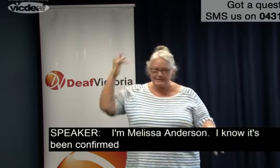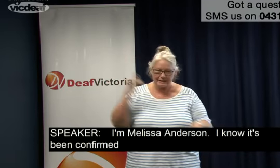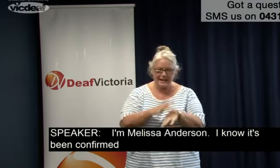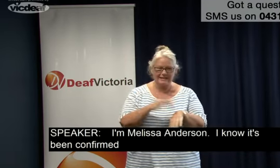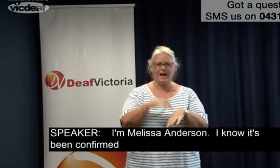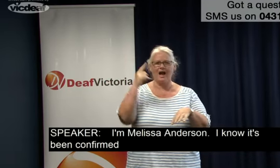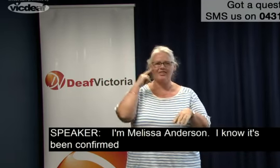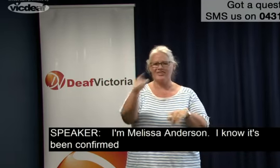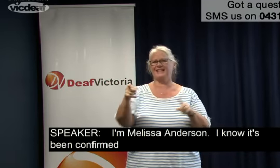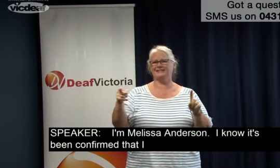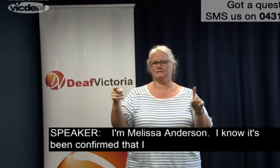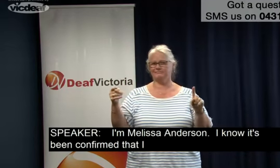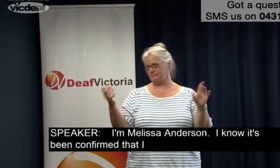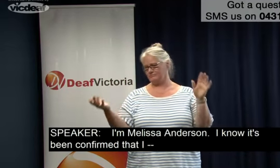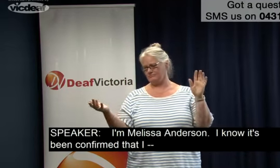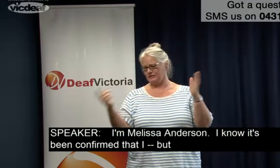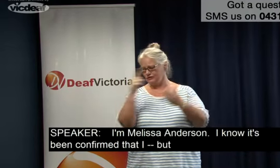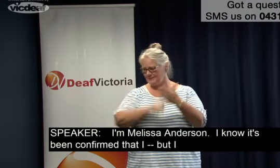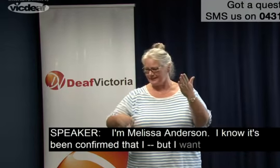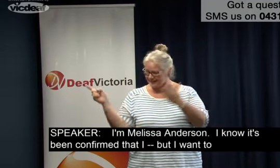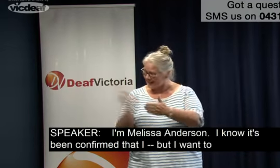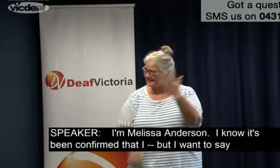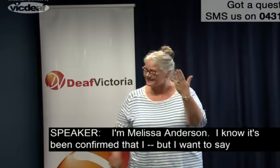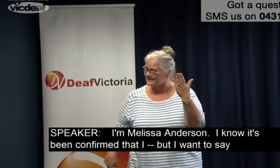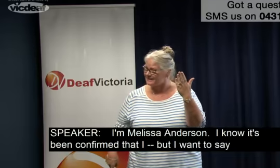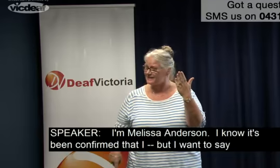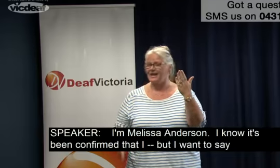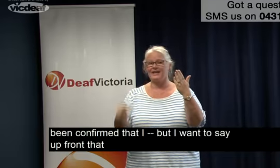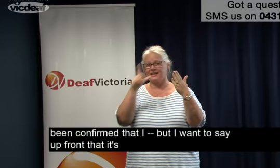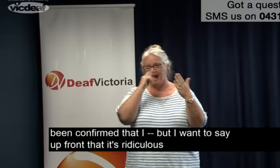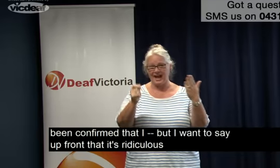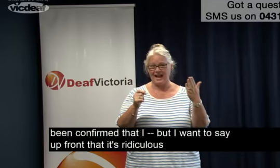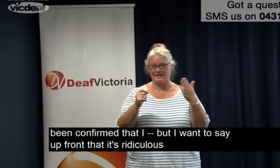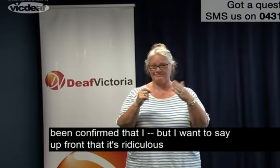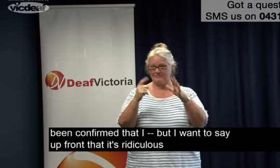up front that it's ridiculous. It's discriminating,